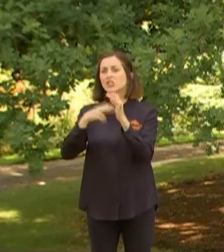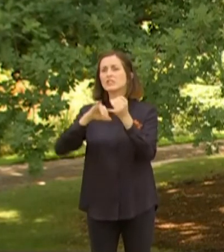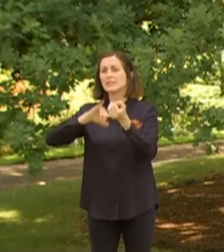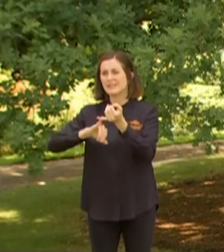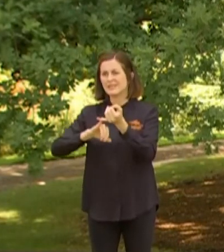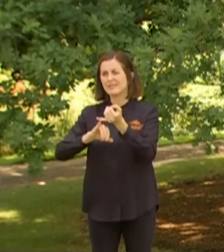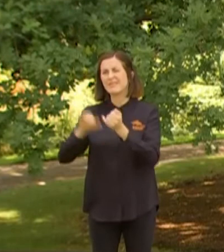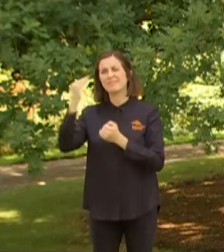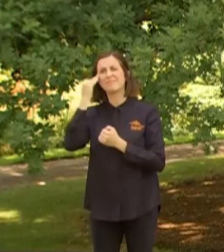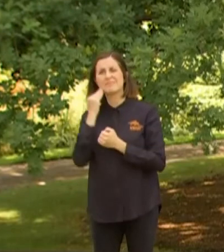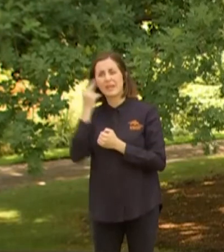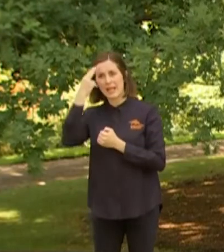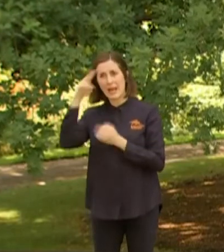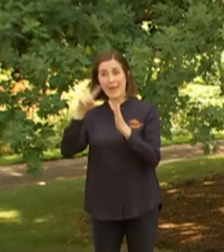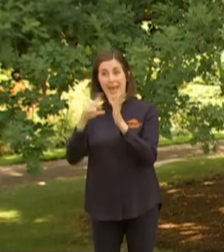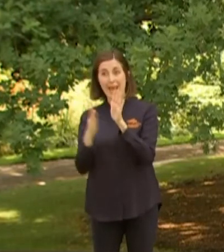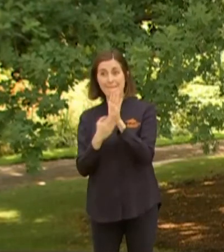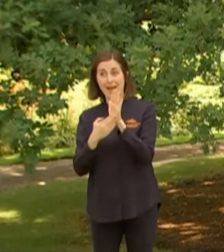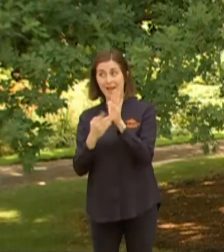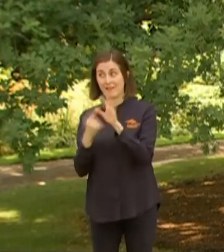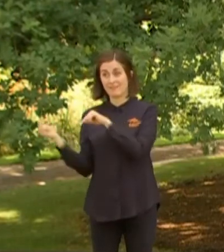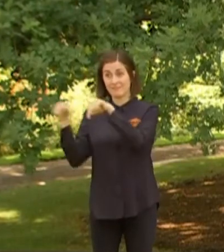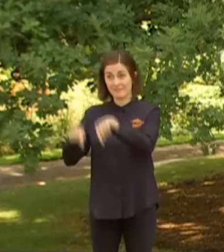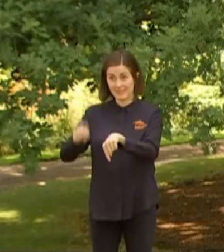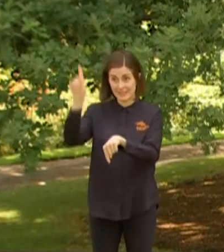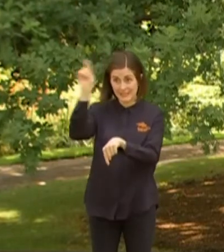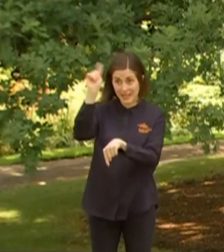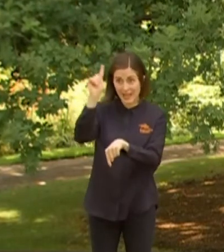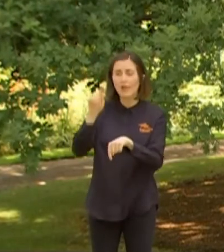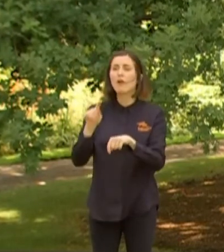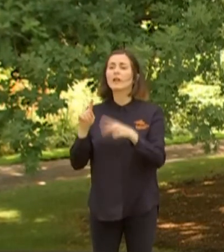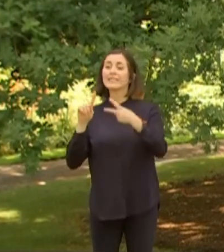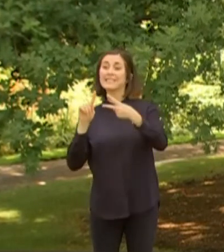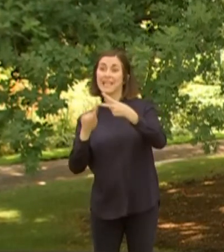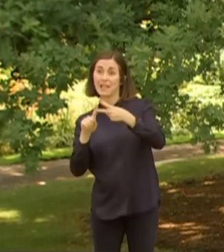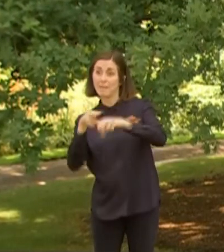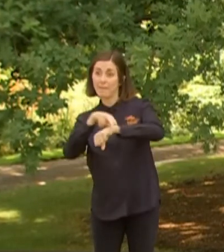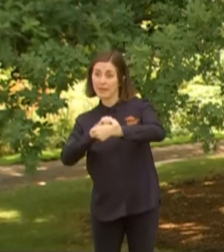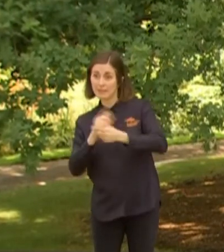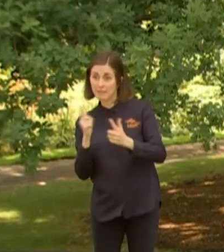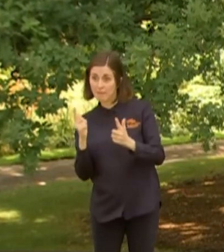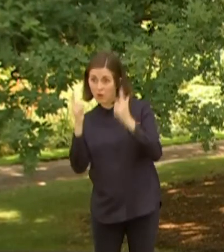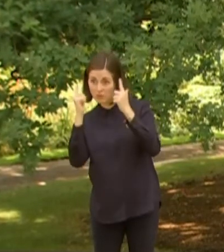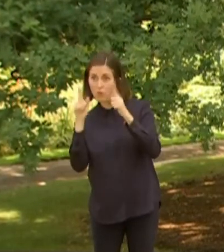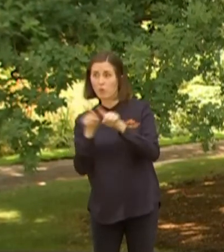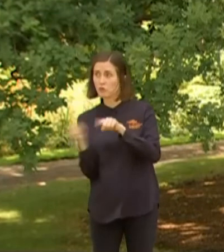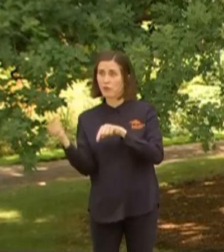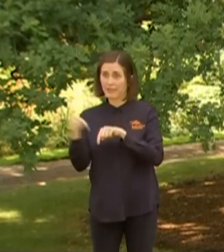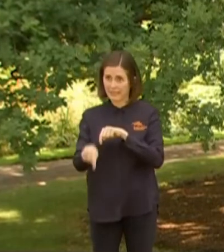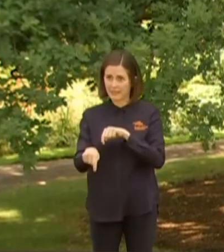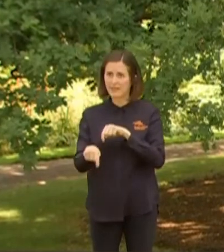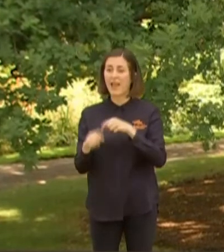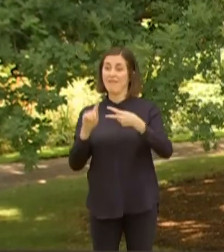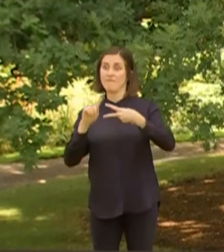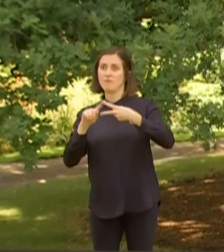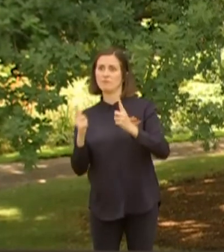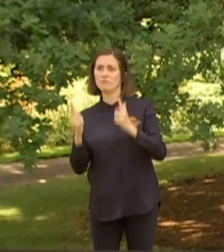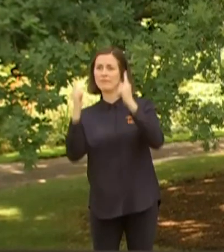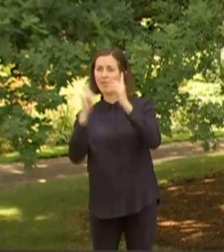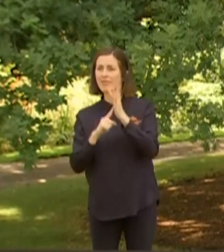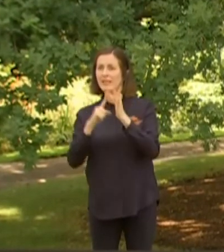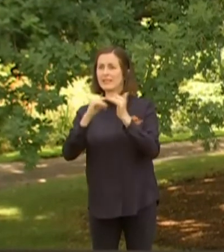reset. Obviously Minister Neville is here, and so is Deputy Commissioner Ross Gunther. We know that there are many lessons that have to be